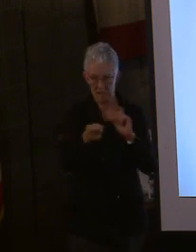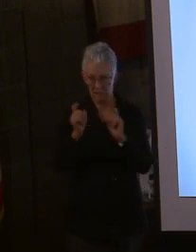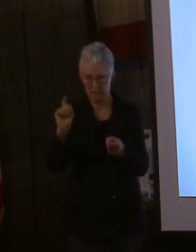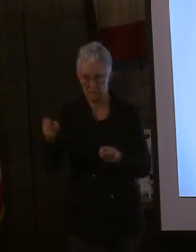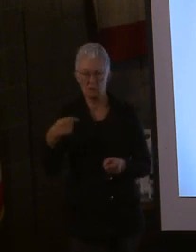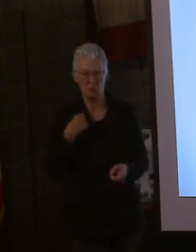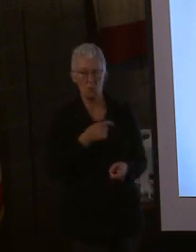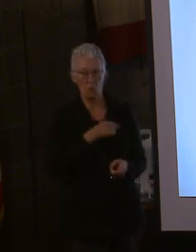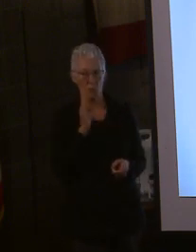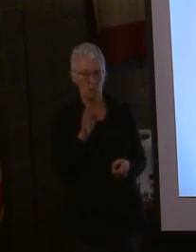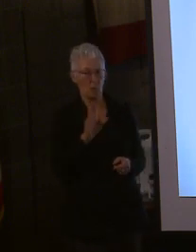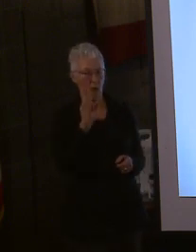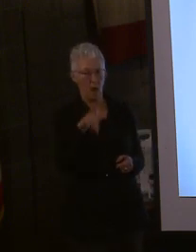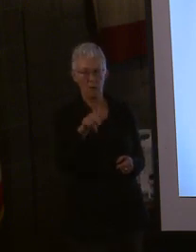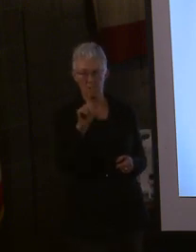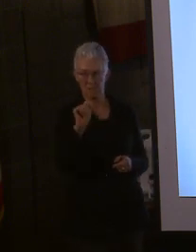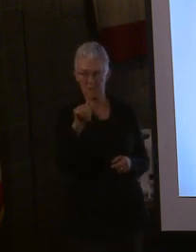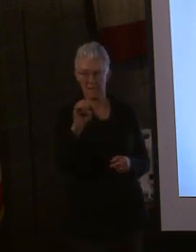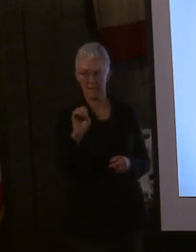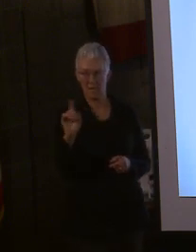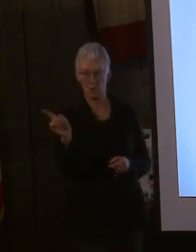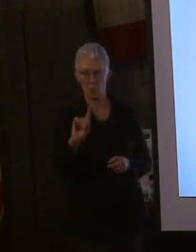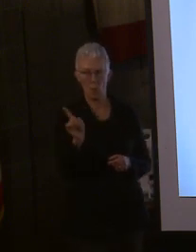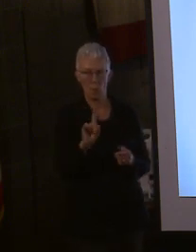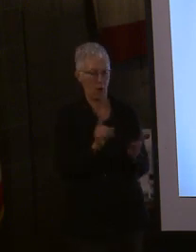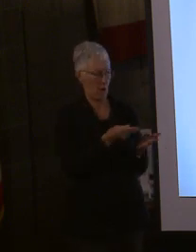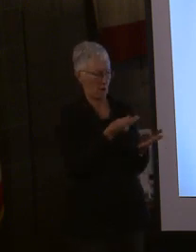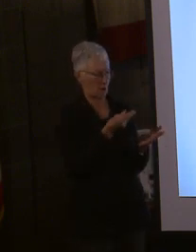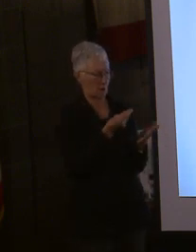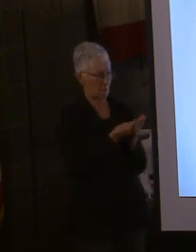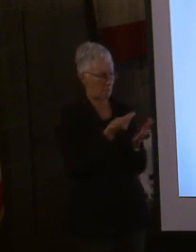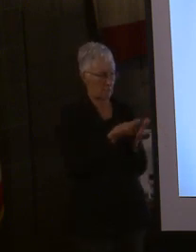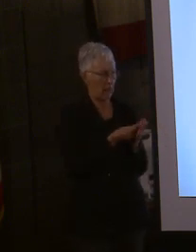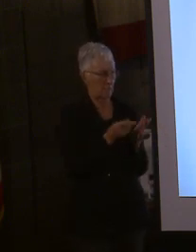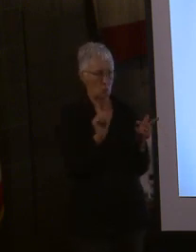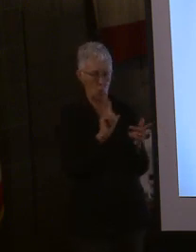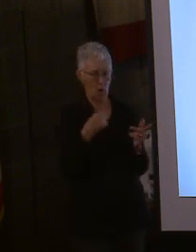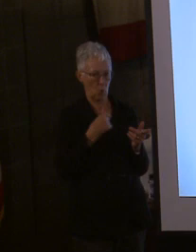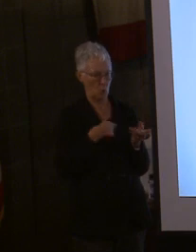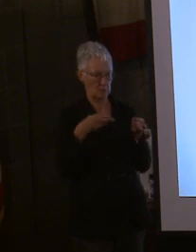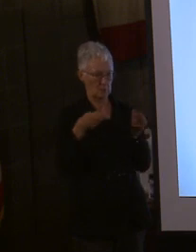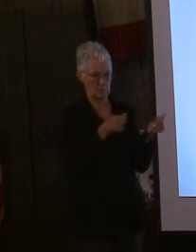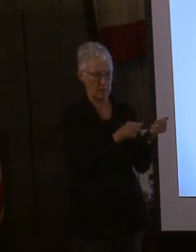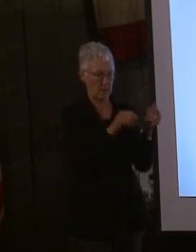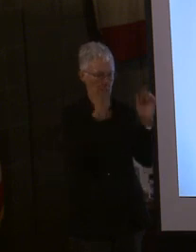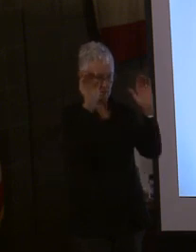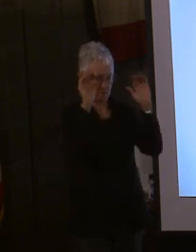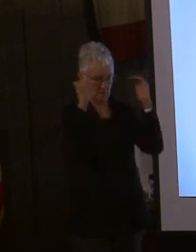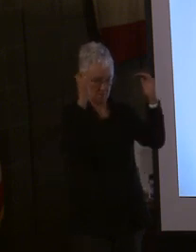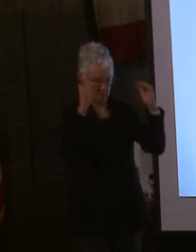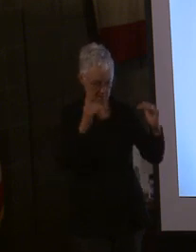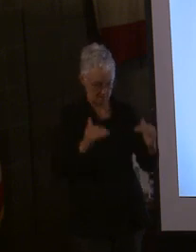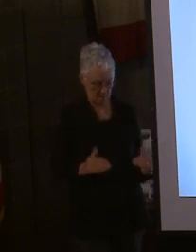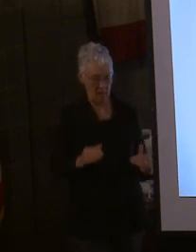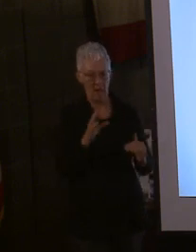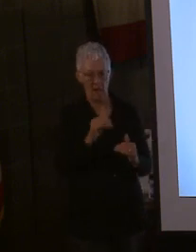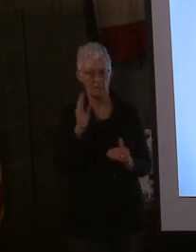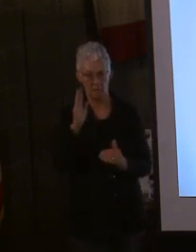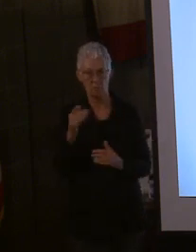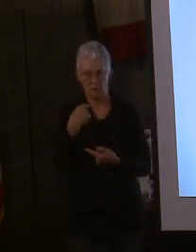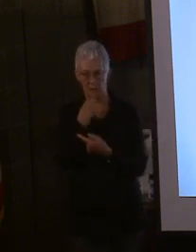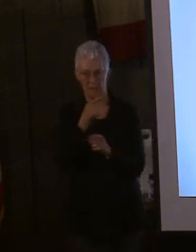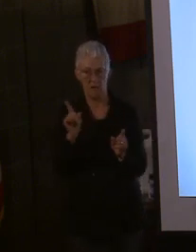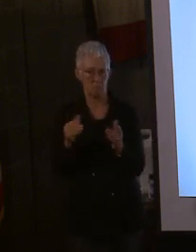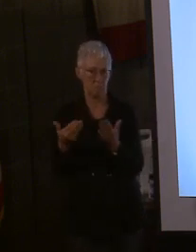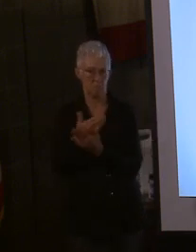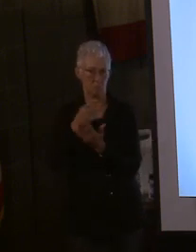where we are with that program and announcing today a new round of programs that will be available for folks to be